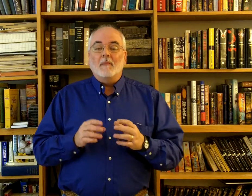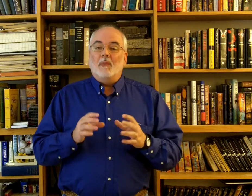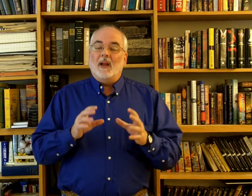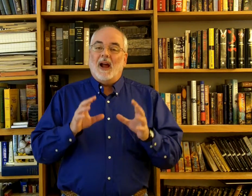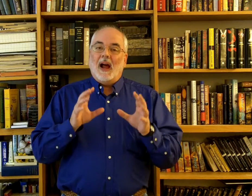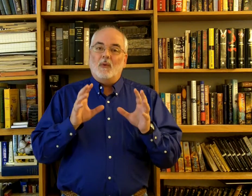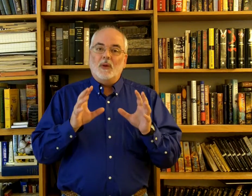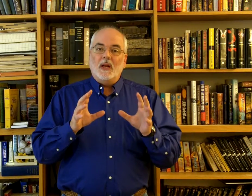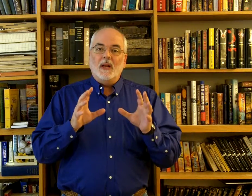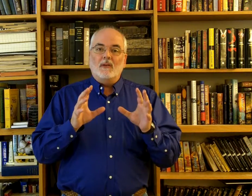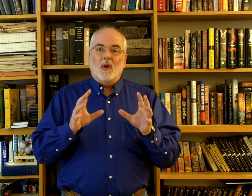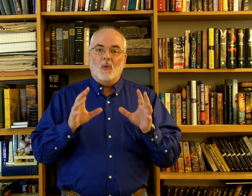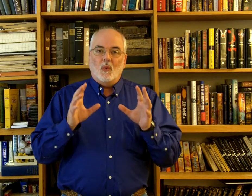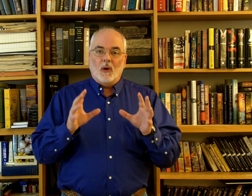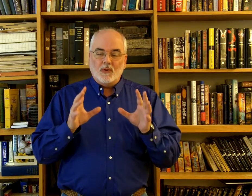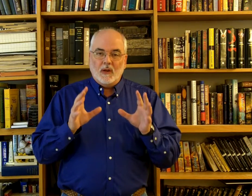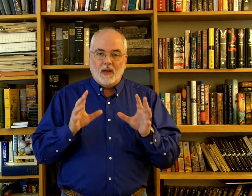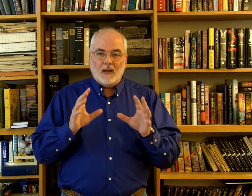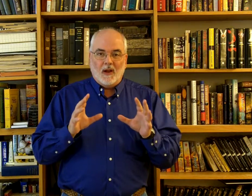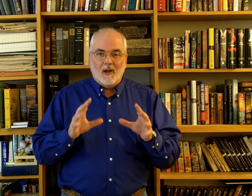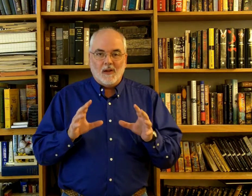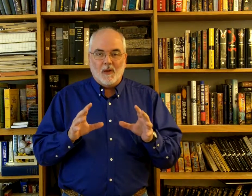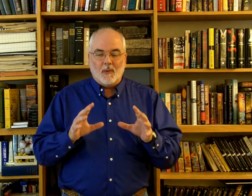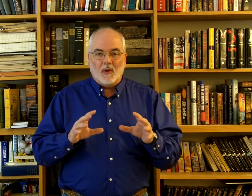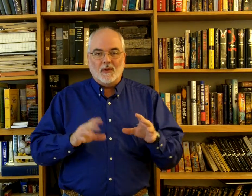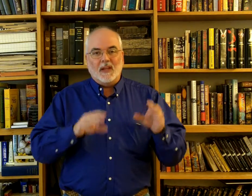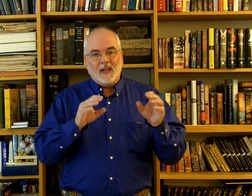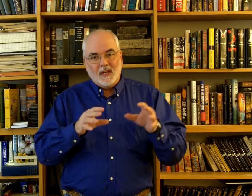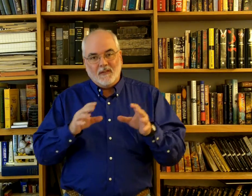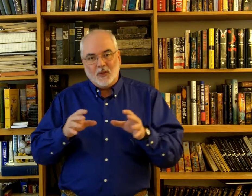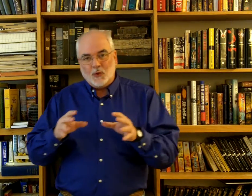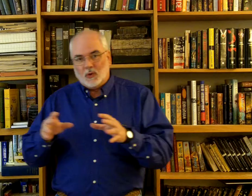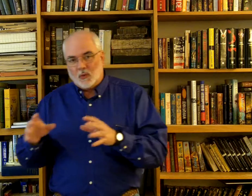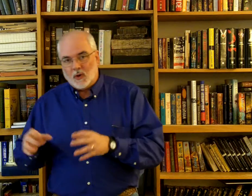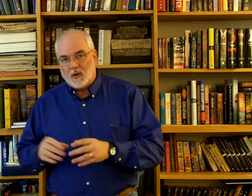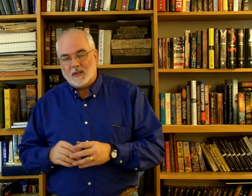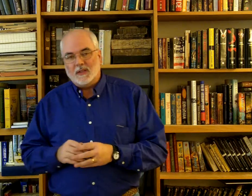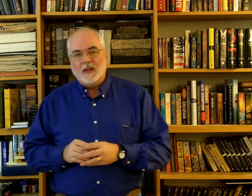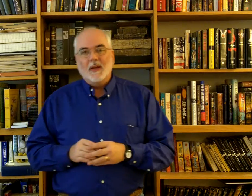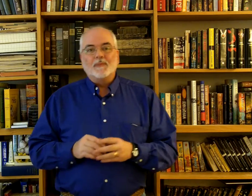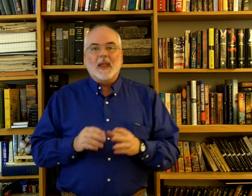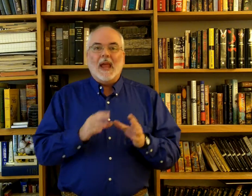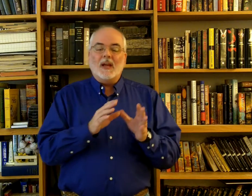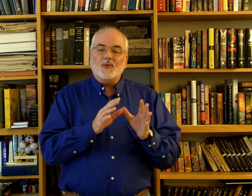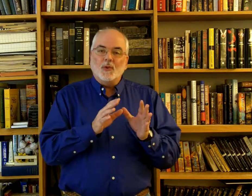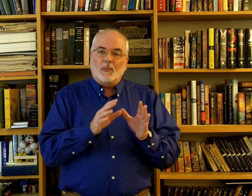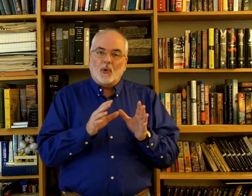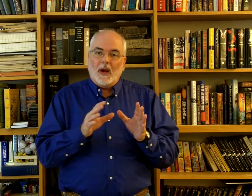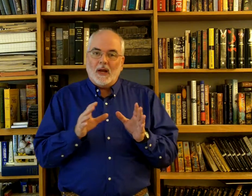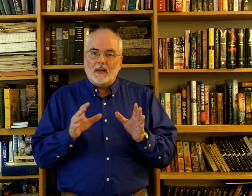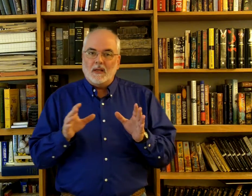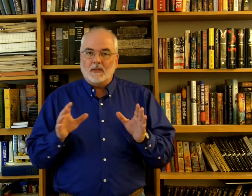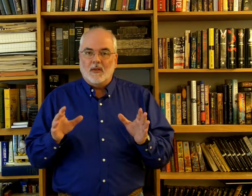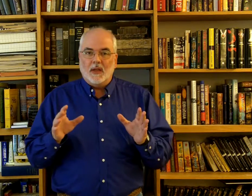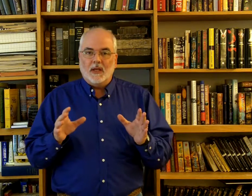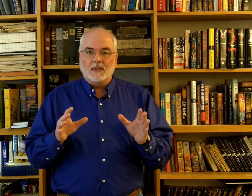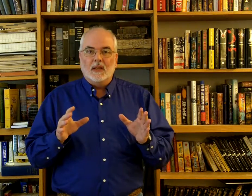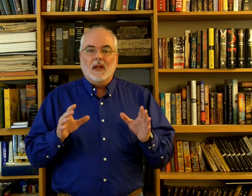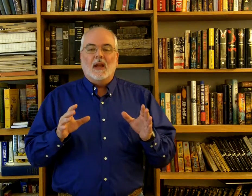But I really don't want you to get hung up on the individual words. As you practice this, I'd